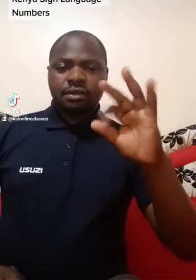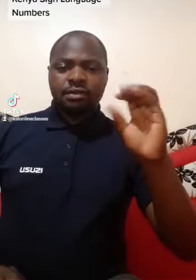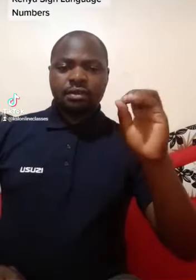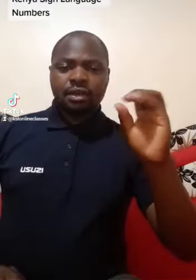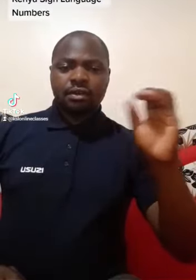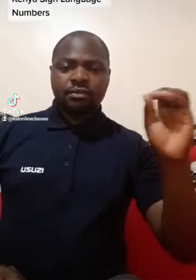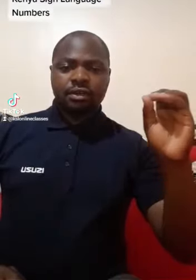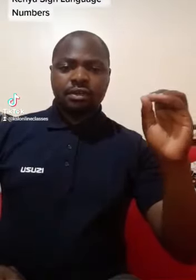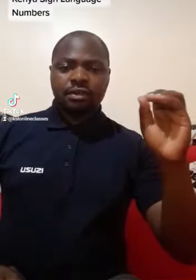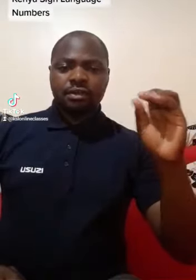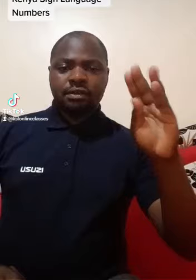300,